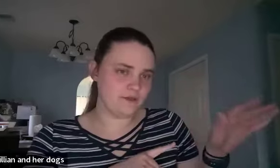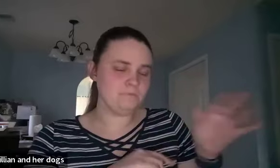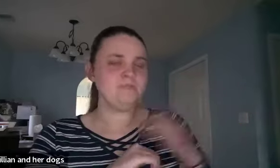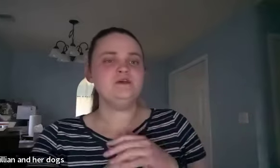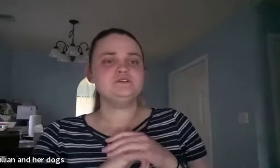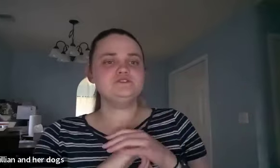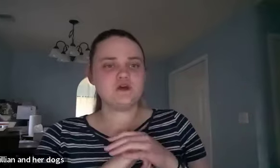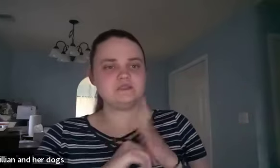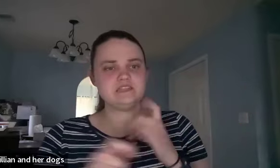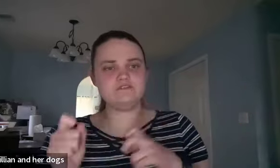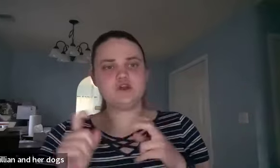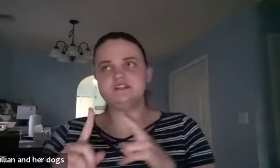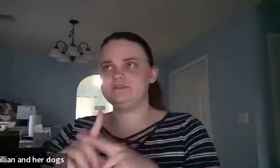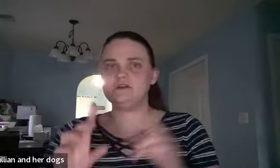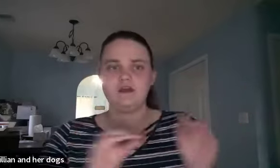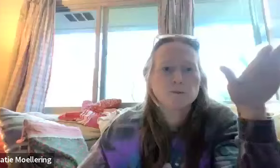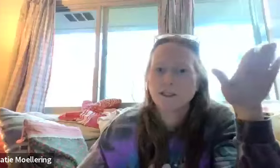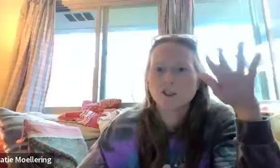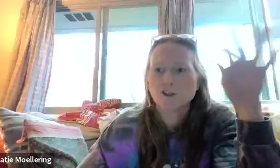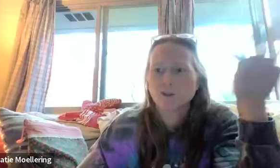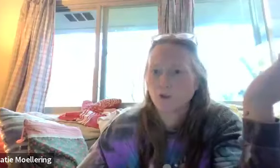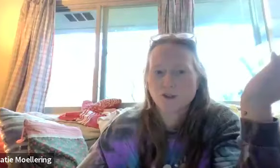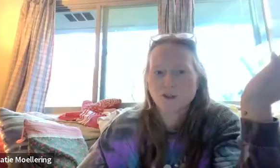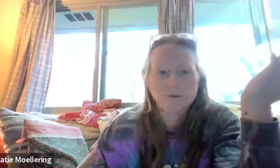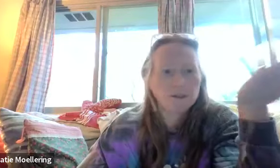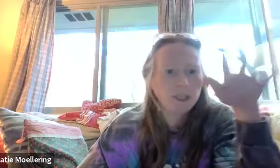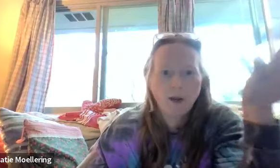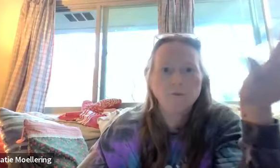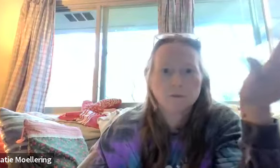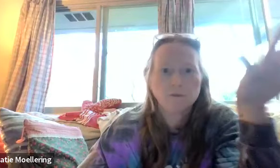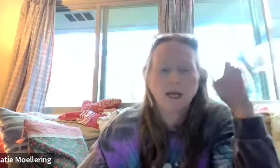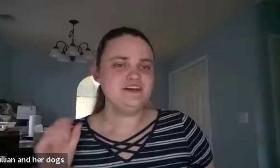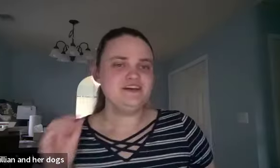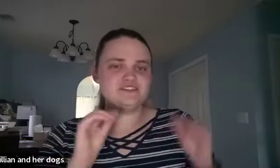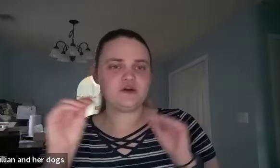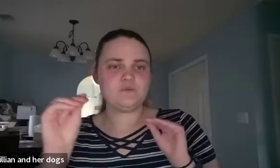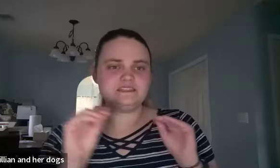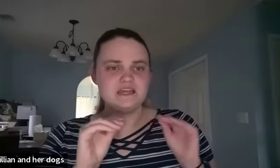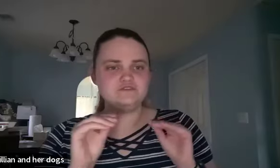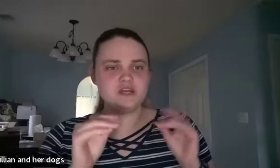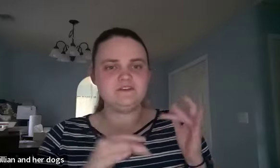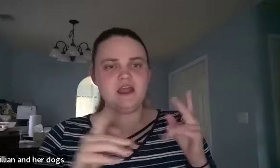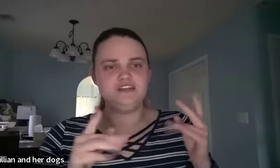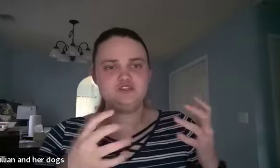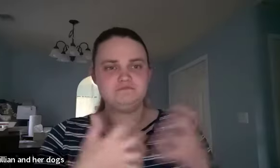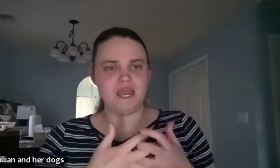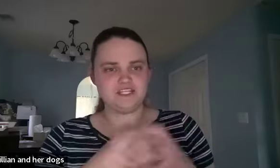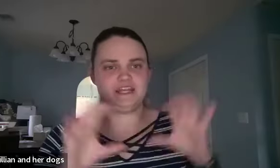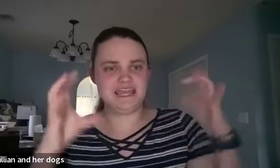them. So instead of yeah, like trying your to finger spelling chartreuse, Yeah. Yeah. So instead of trying to figure out And how good to luck with that. No, I'm use just it kidding. in